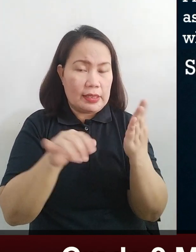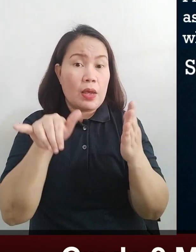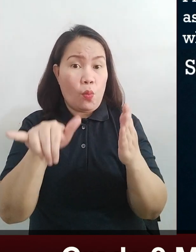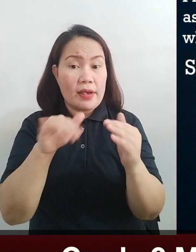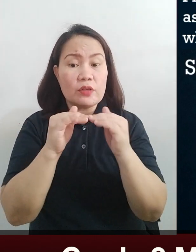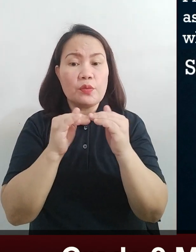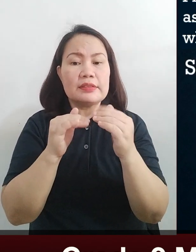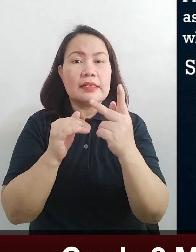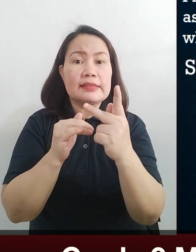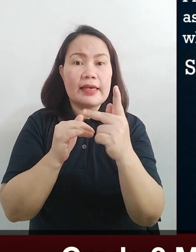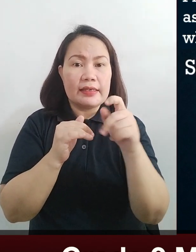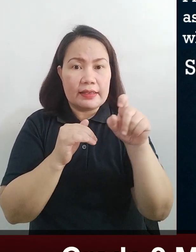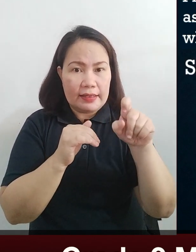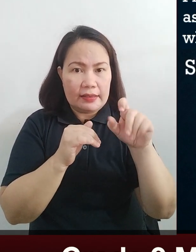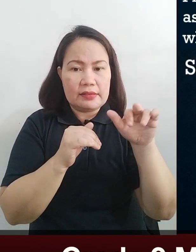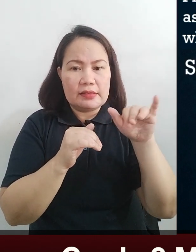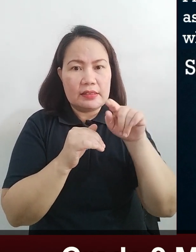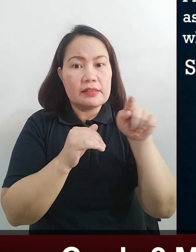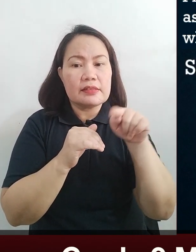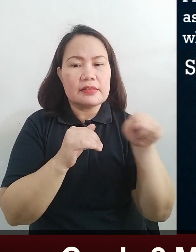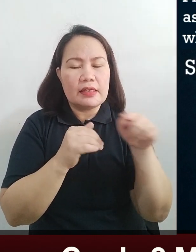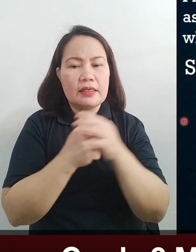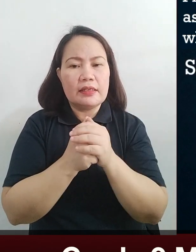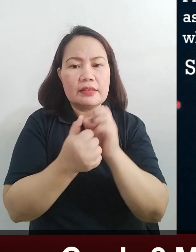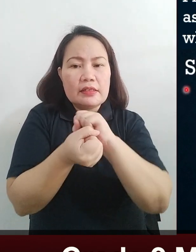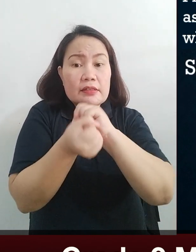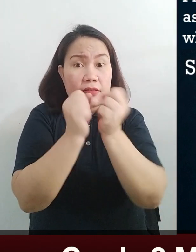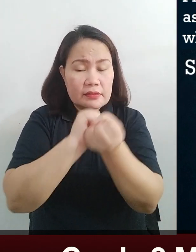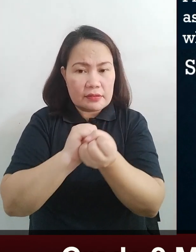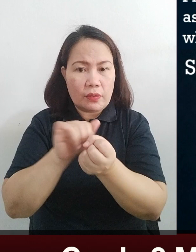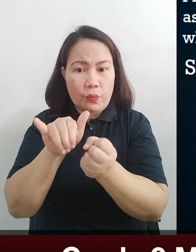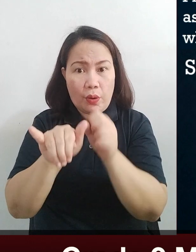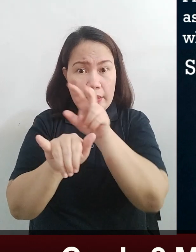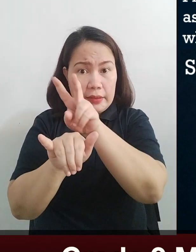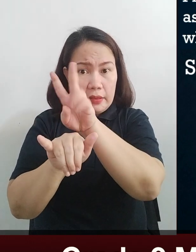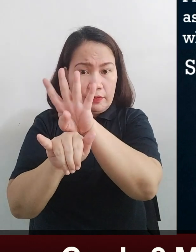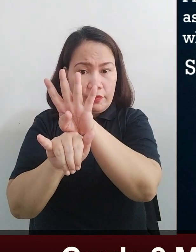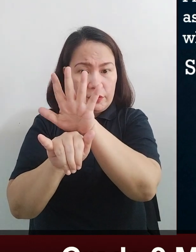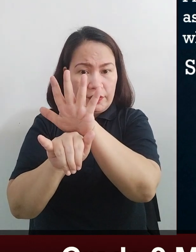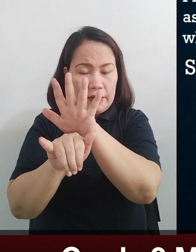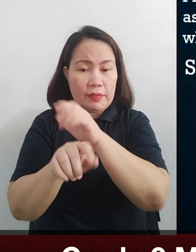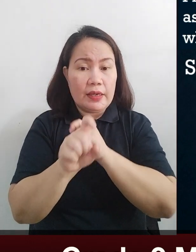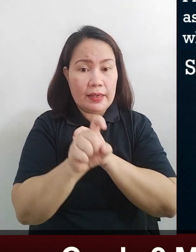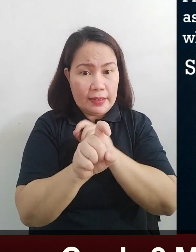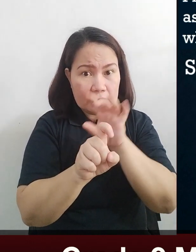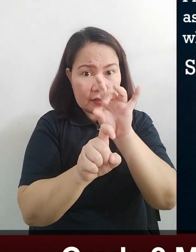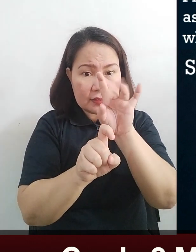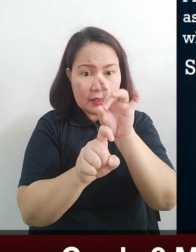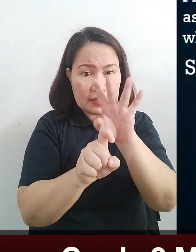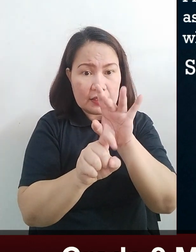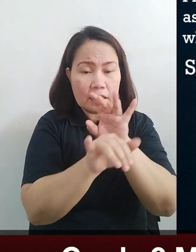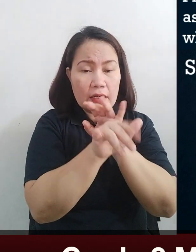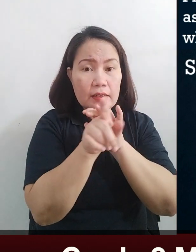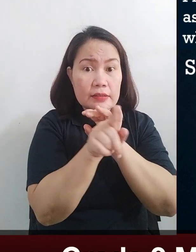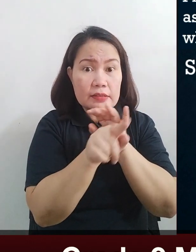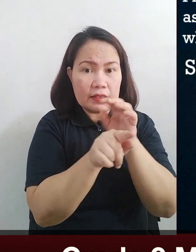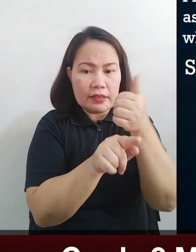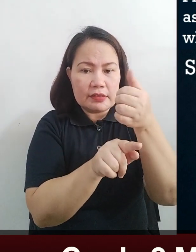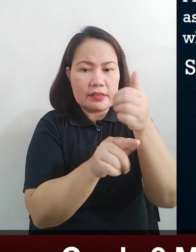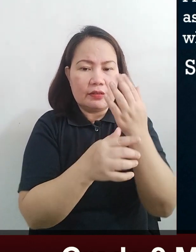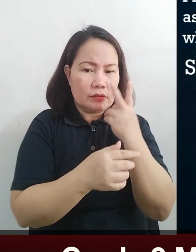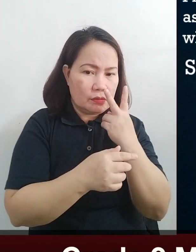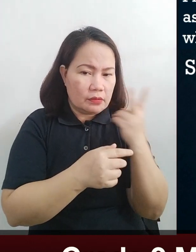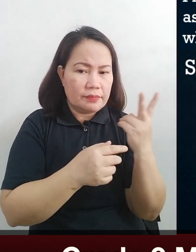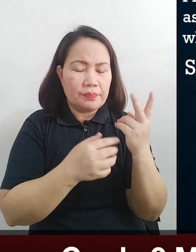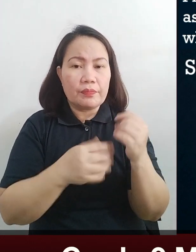is equal to KXZ and then substitute natin yung value ng Y, X, and Z. So, that is